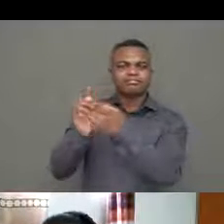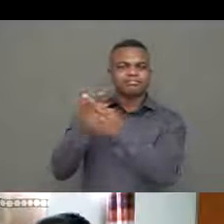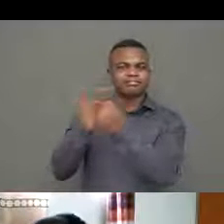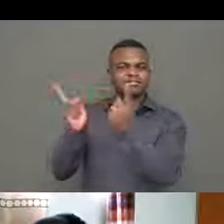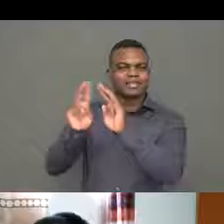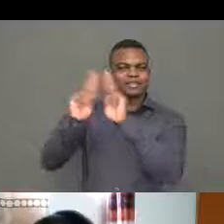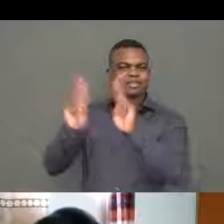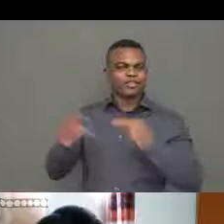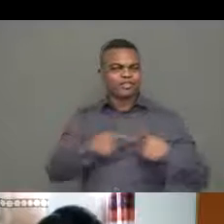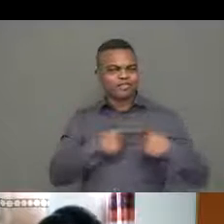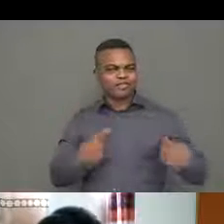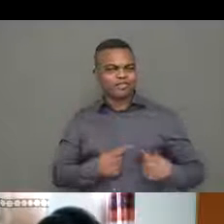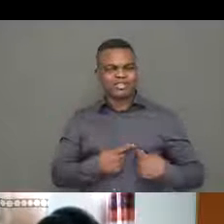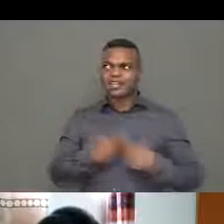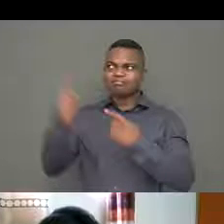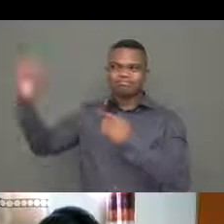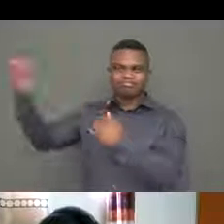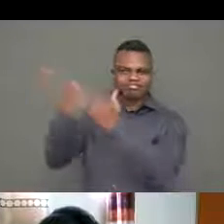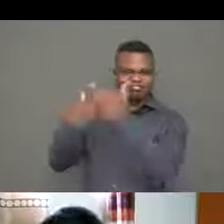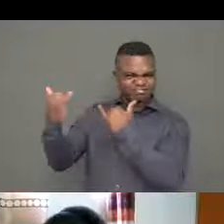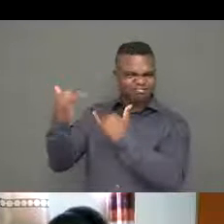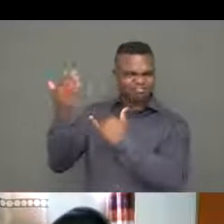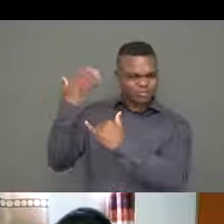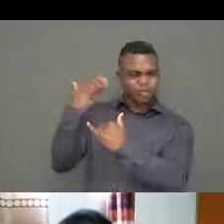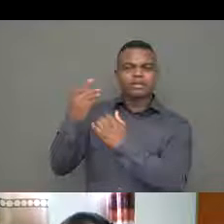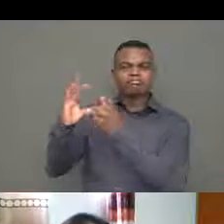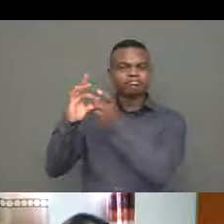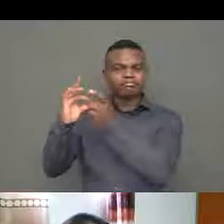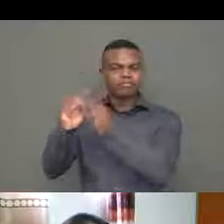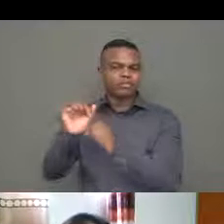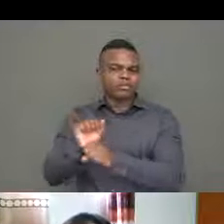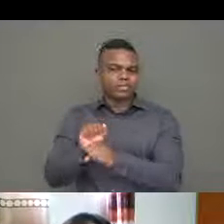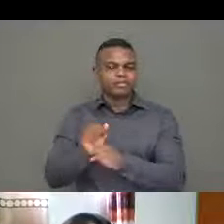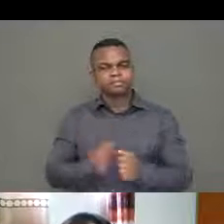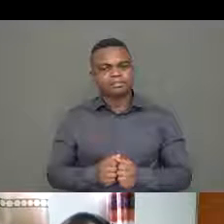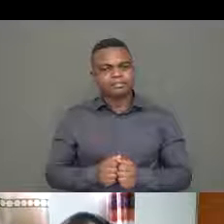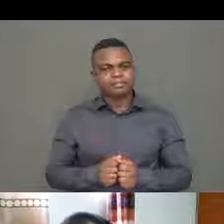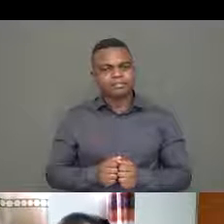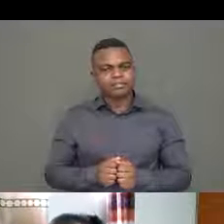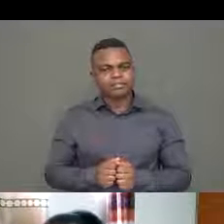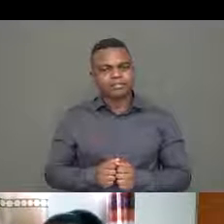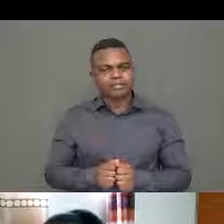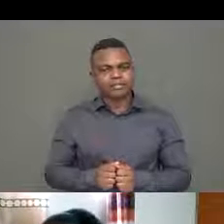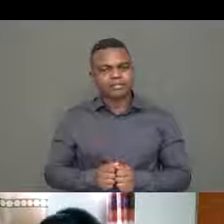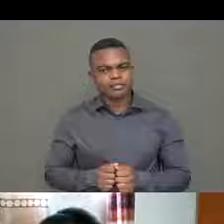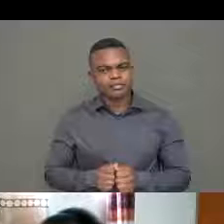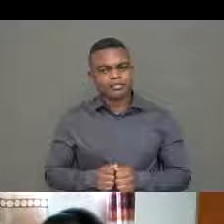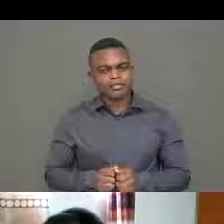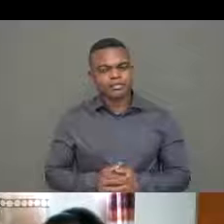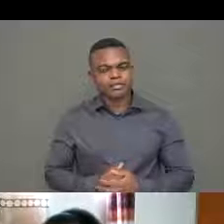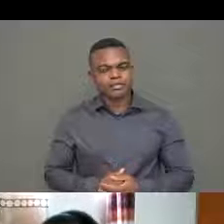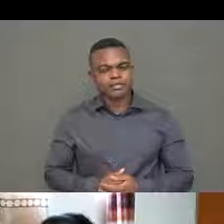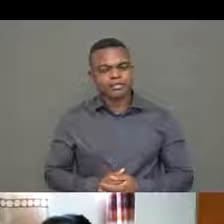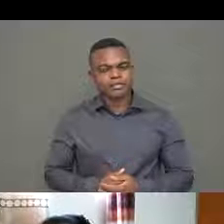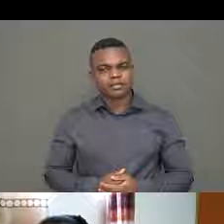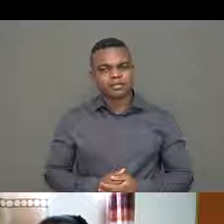is working with the Hoima, with the Peace and Justice Hoima Diocese in Western Uganda, which is supported by Mission